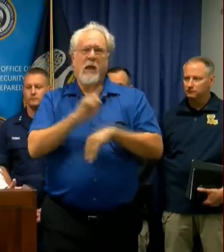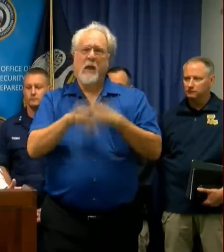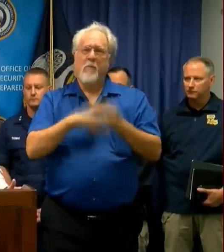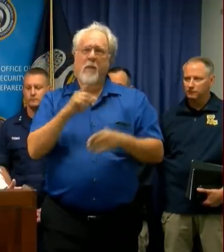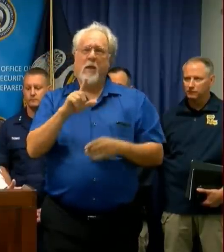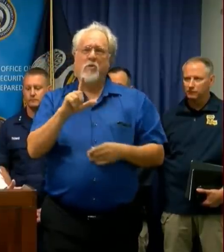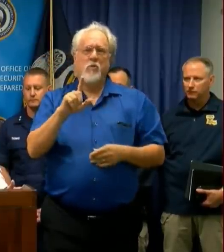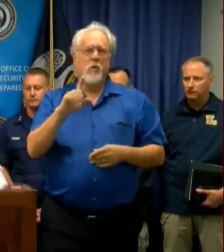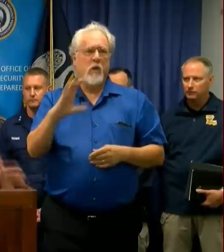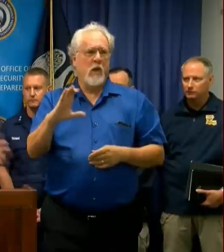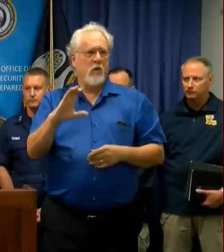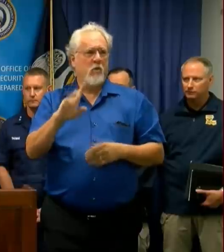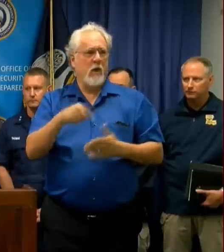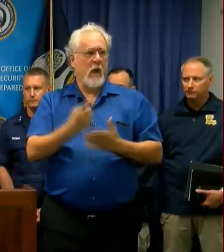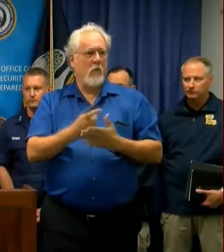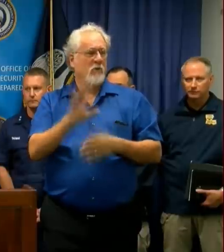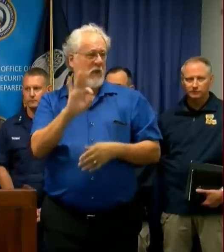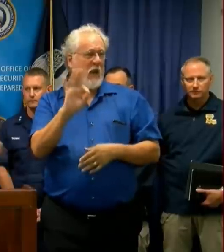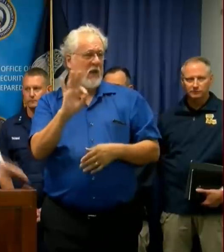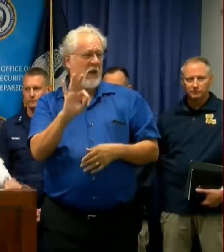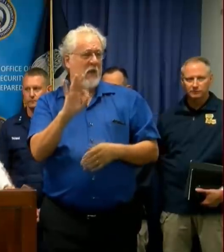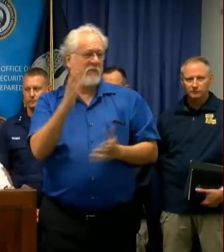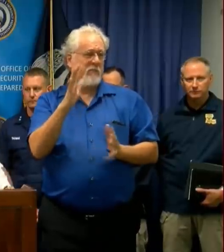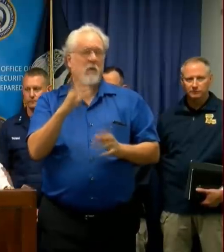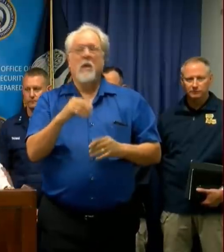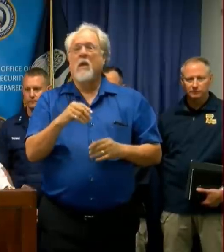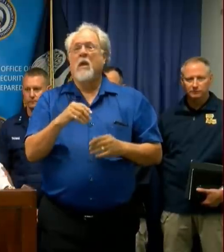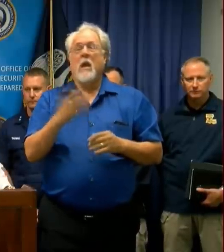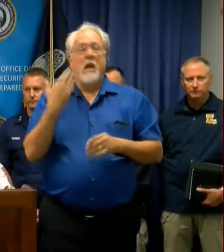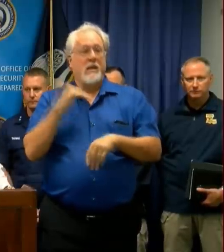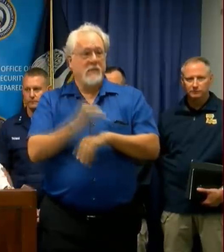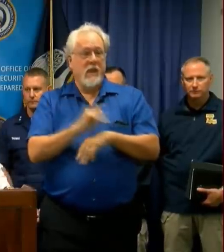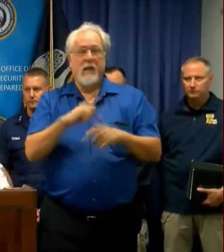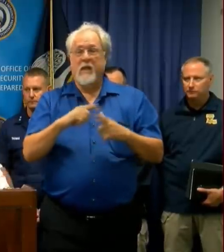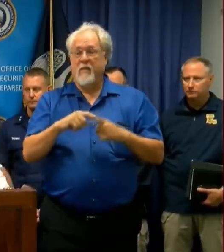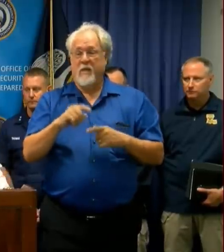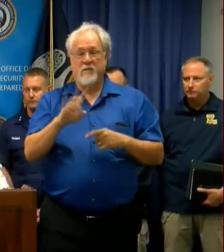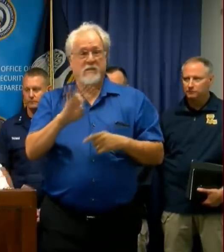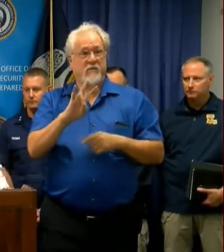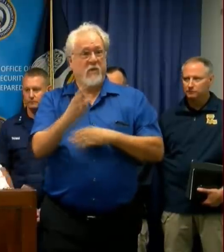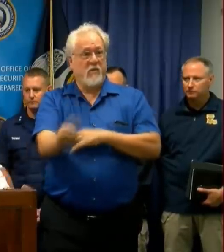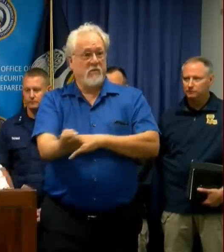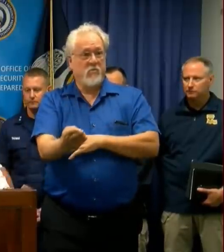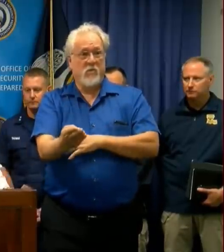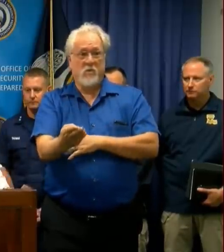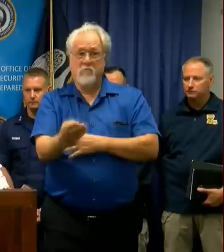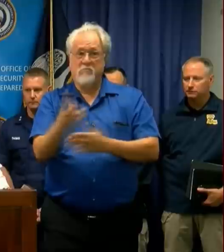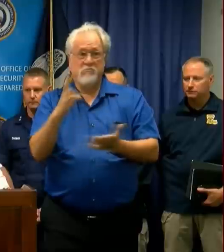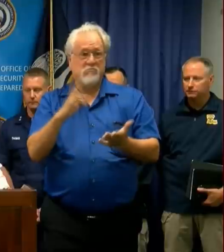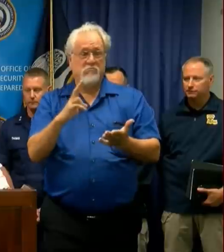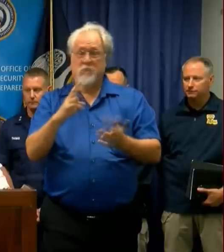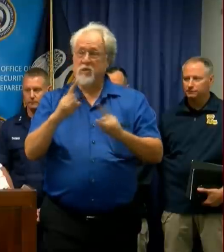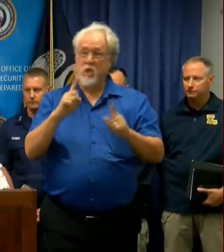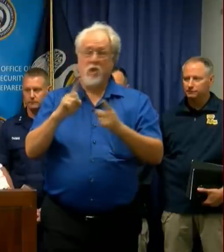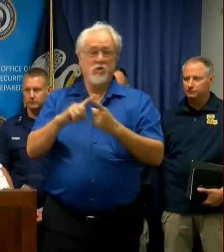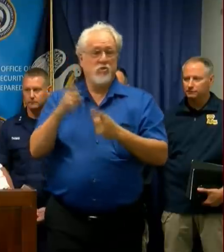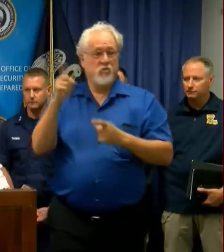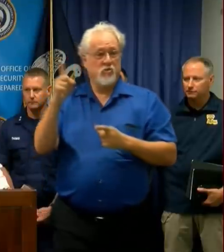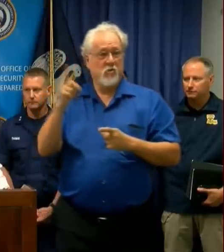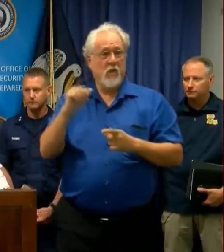around 2100 hours, about 9 o'clock or so last night. And then by 7 o'clock this morning, I was talking